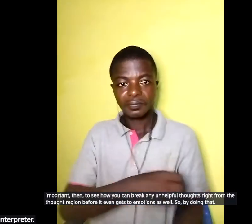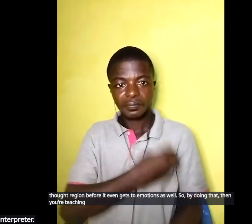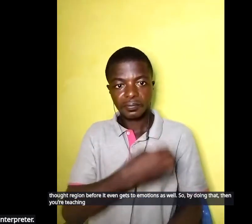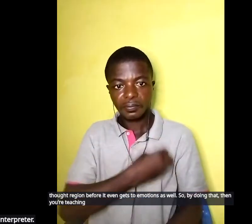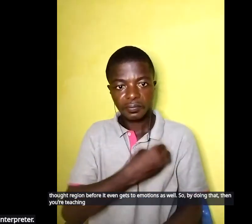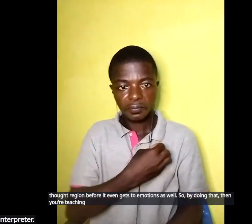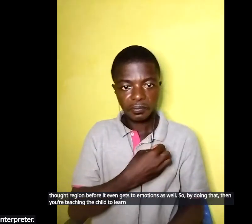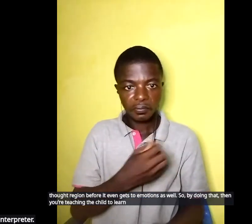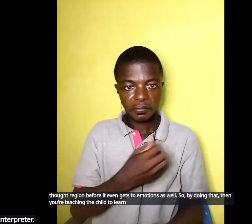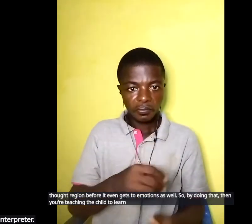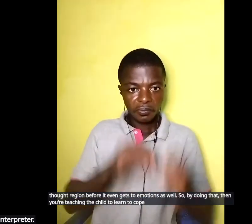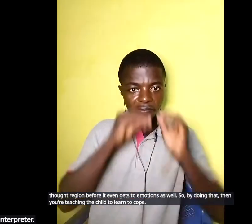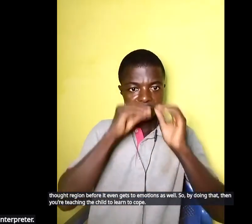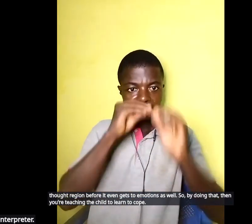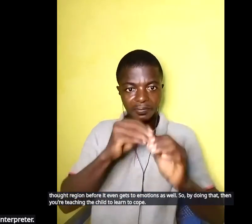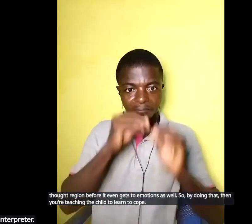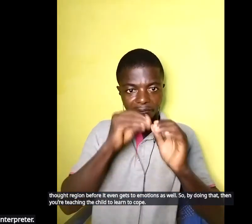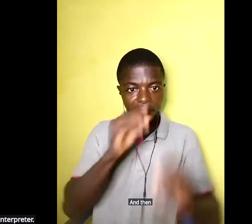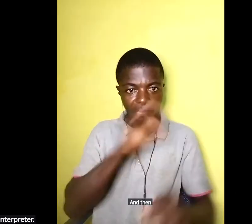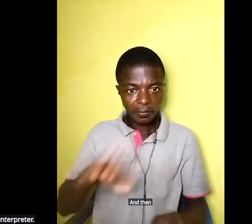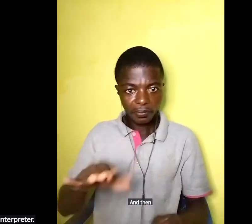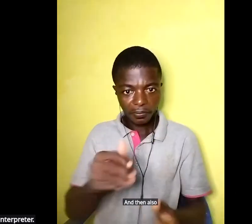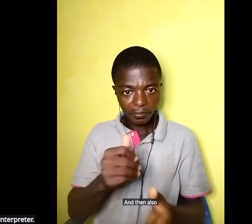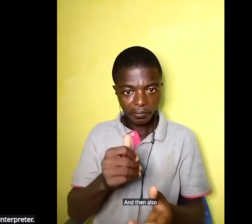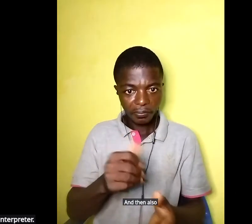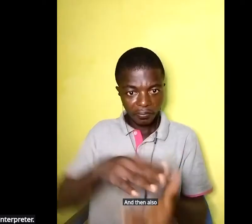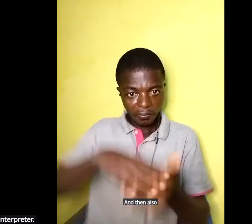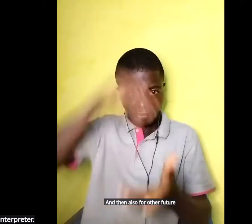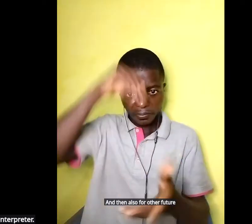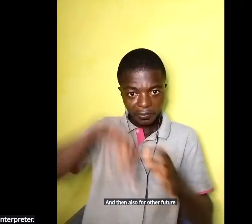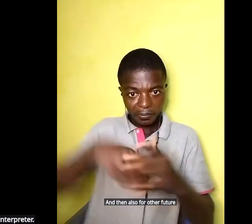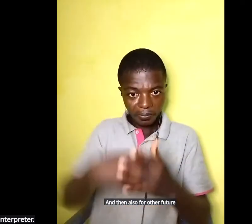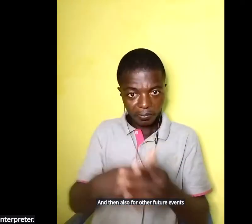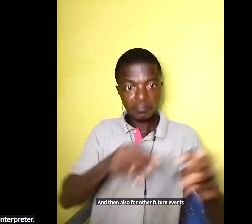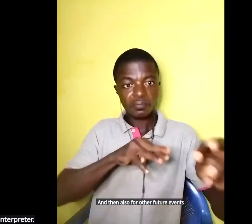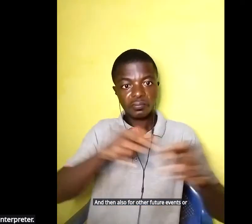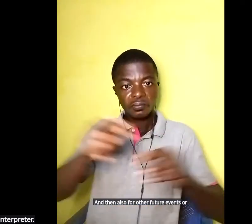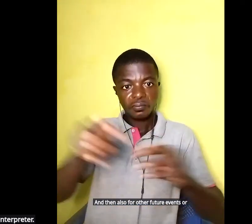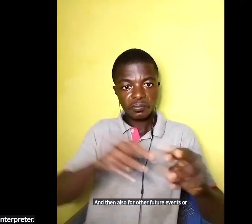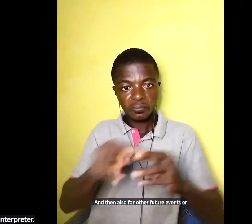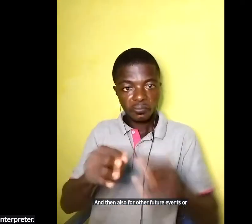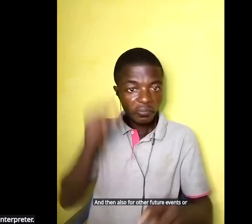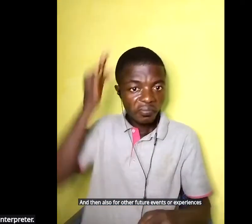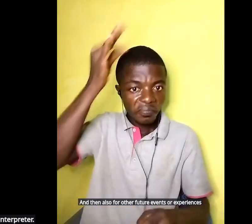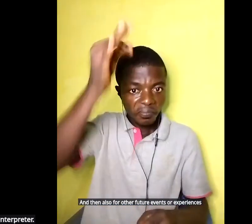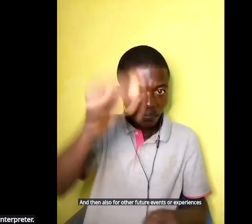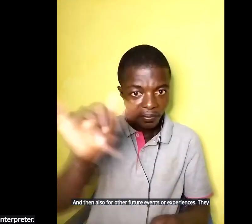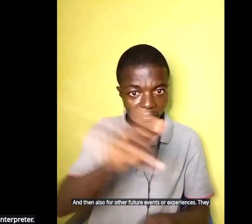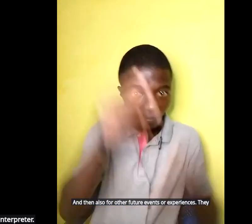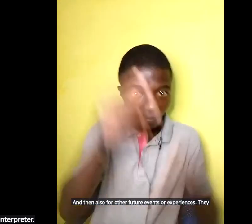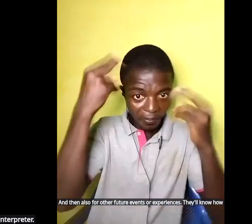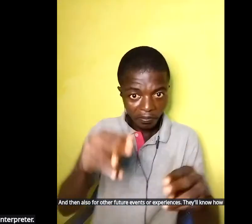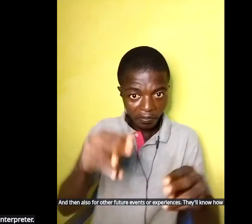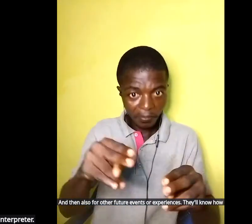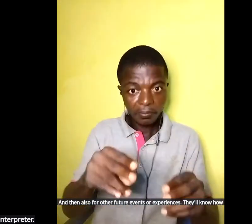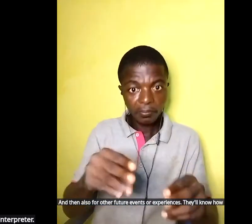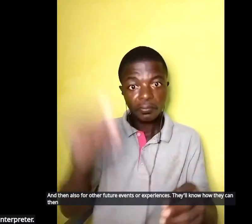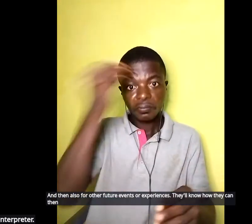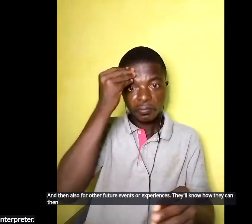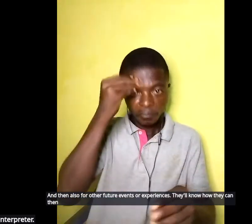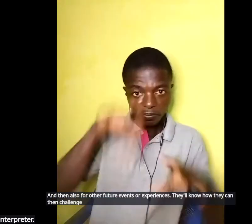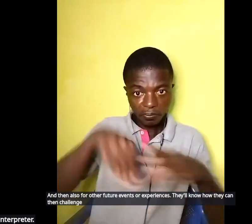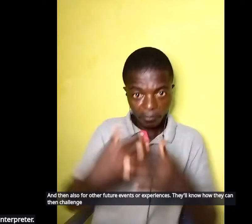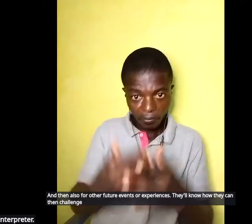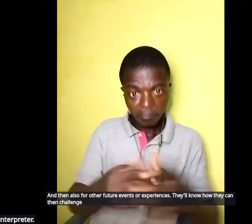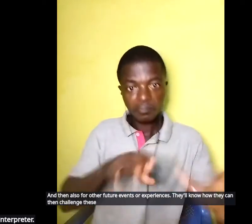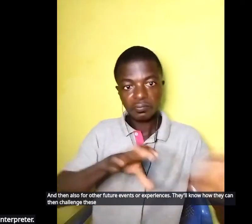to learn to cope. And then also for other future events or experiences, they'll know how they can then challenge